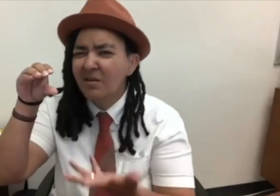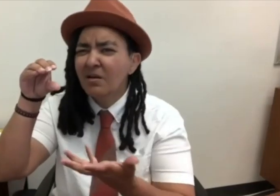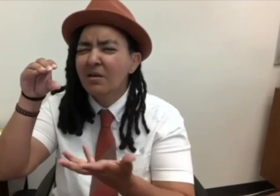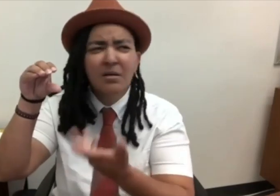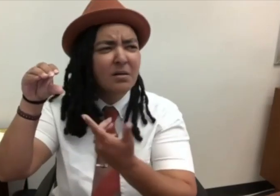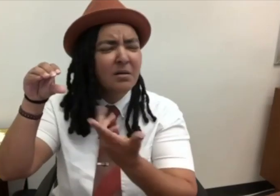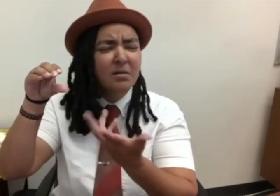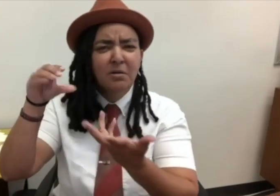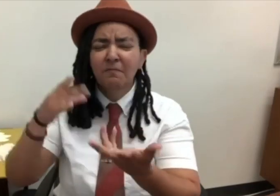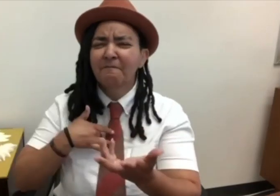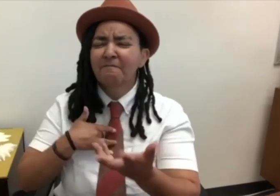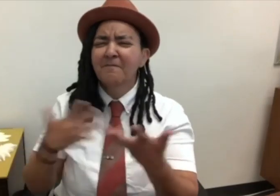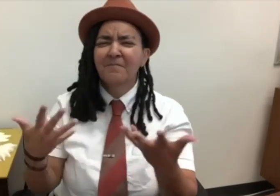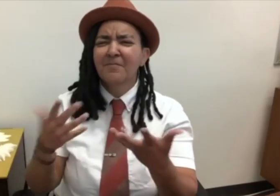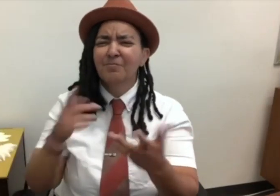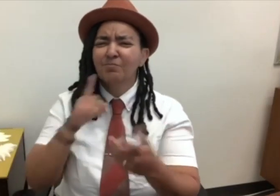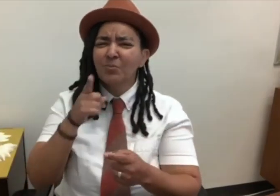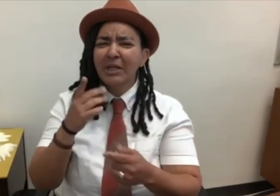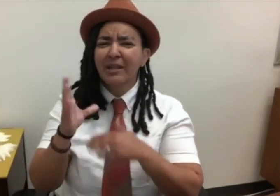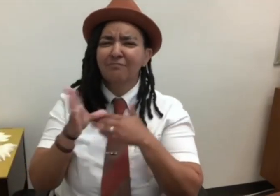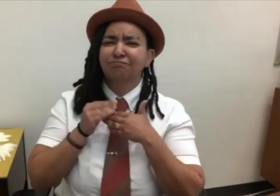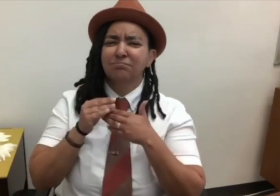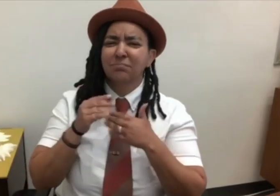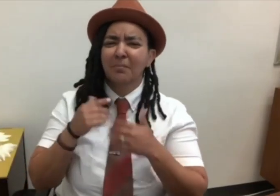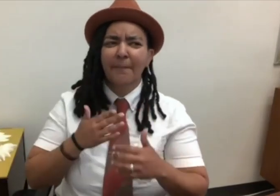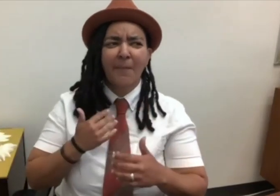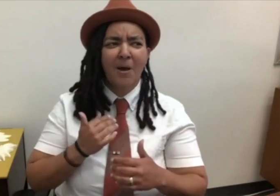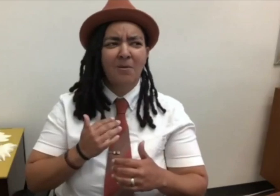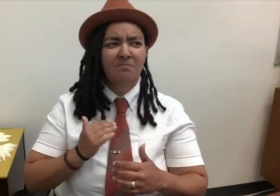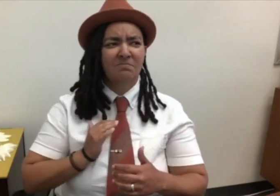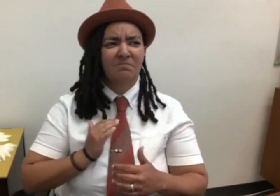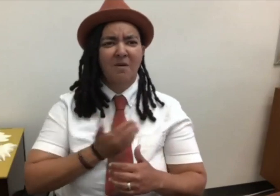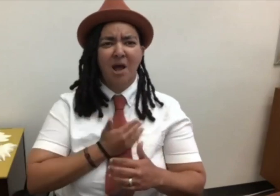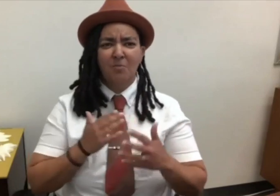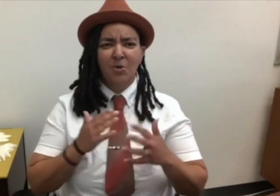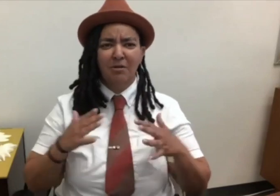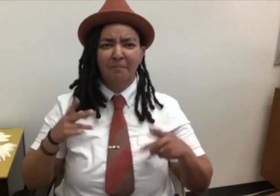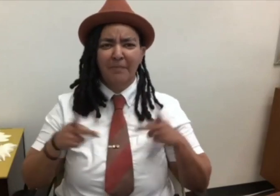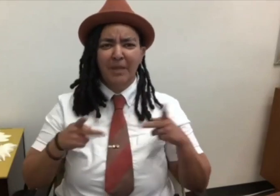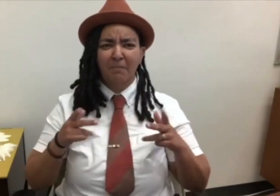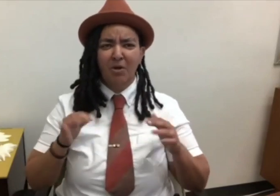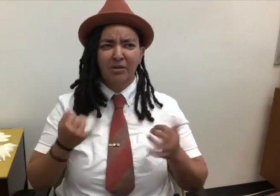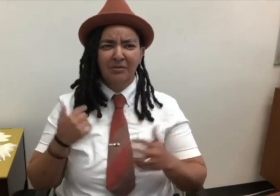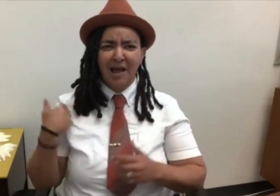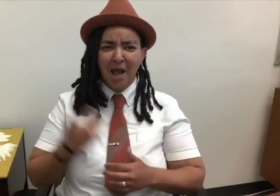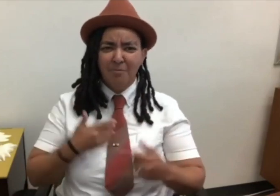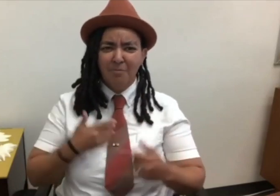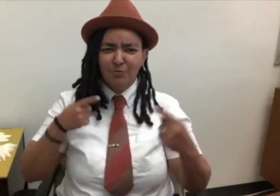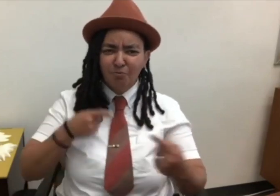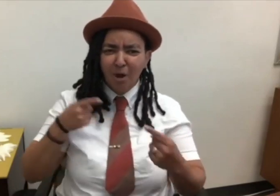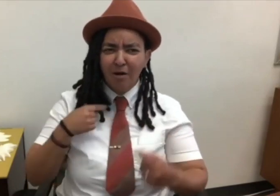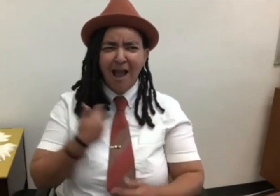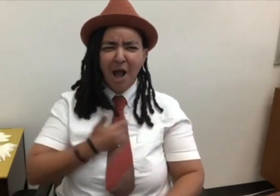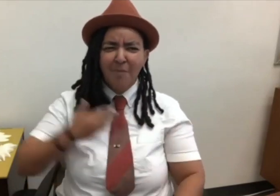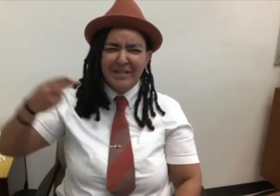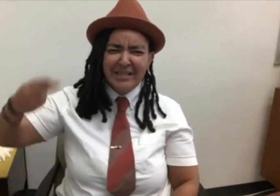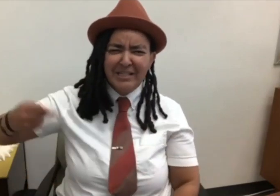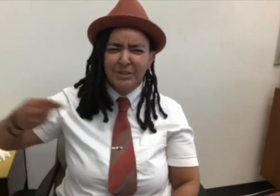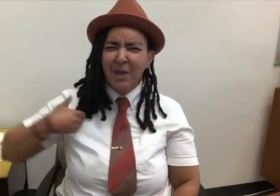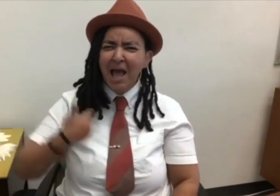And if they ever talked about Black deaf people, there was so little attention paid. And I felt we are so important. Where